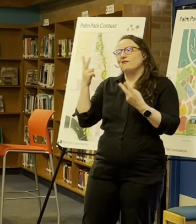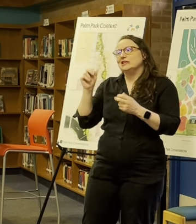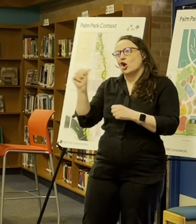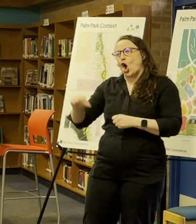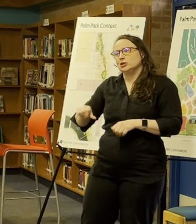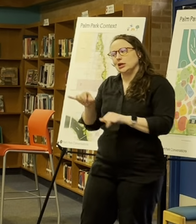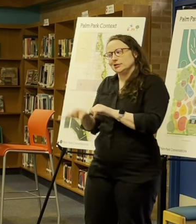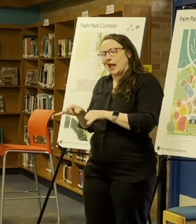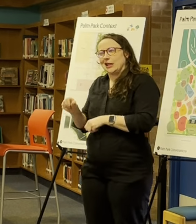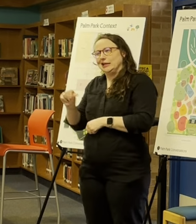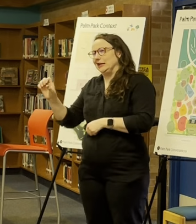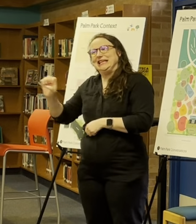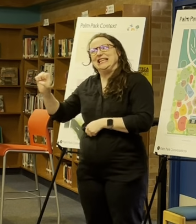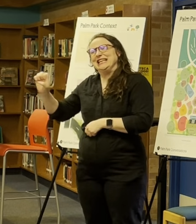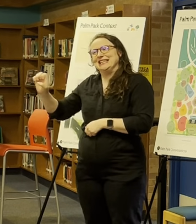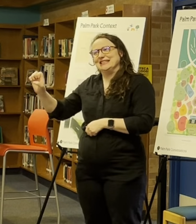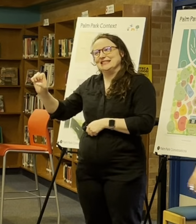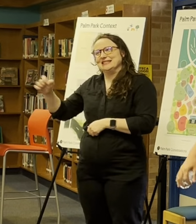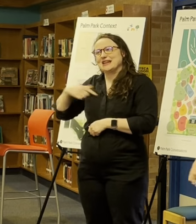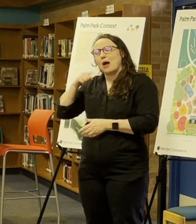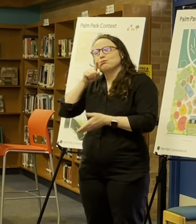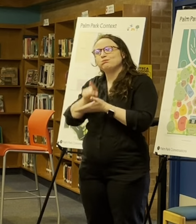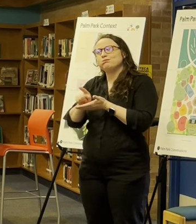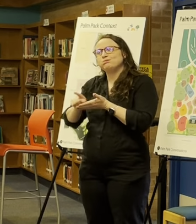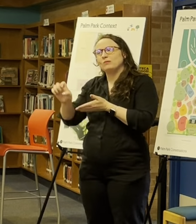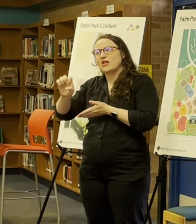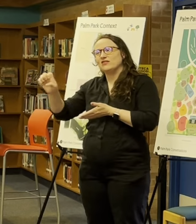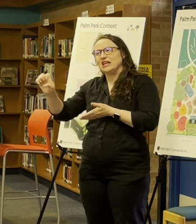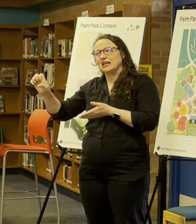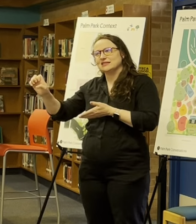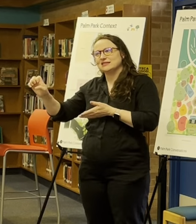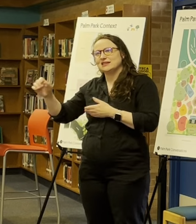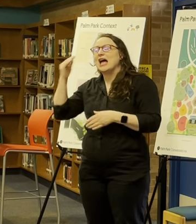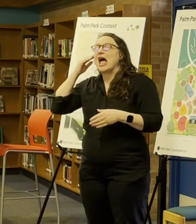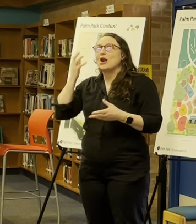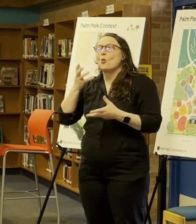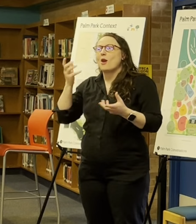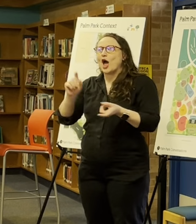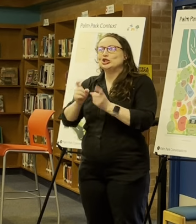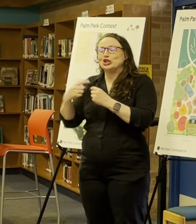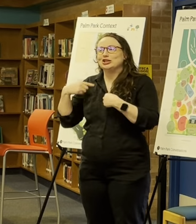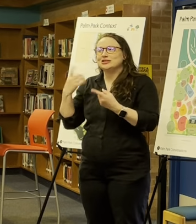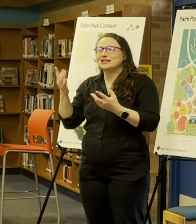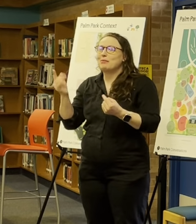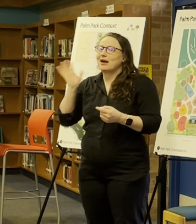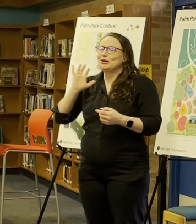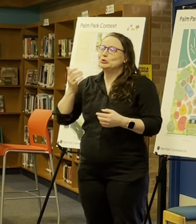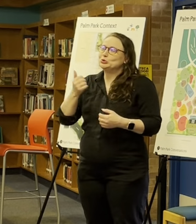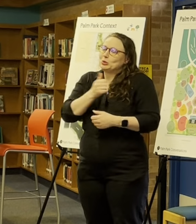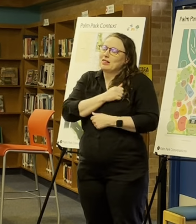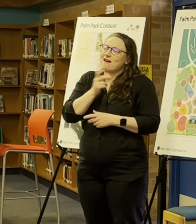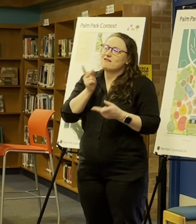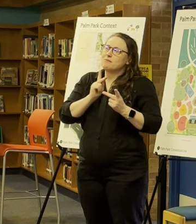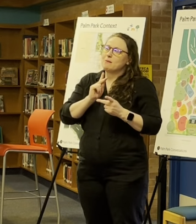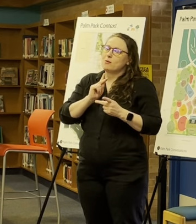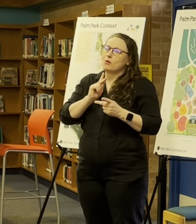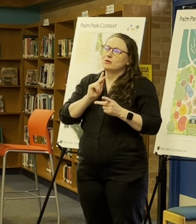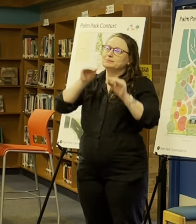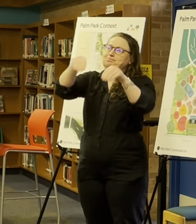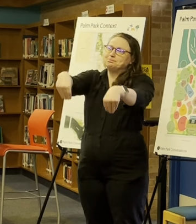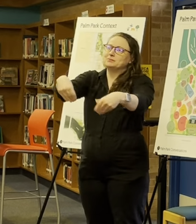and I've just loved, now this was like 10 years ago and I know a lot's changed, but I've always just loved how people put things in